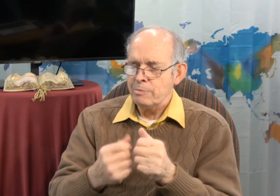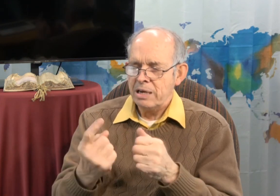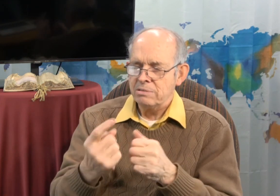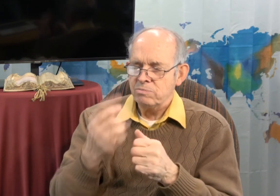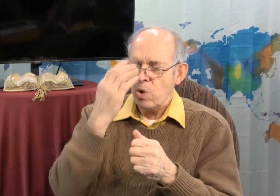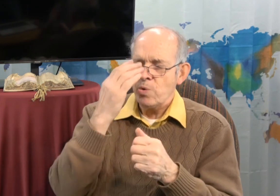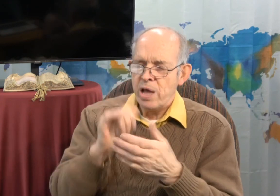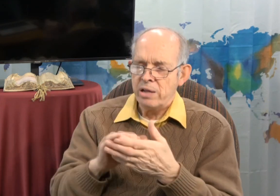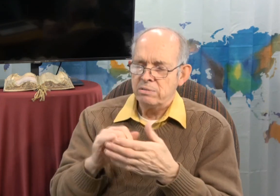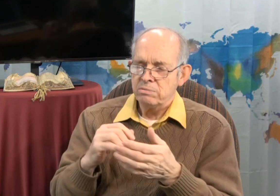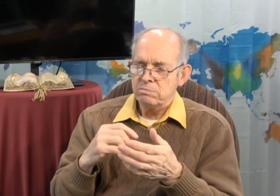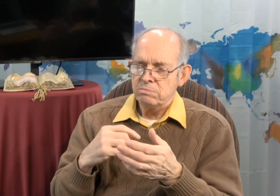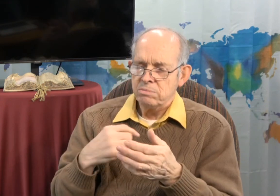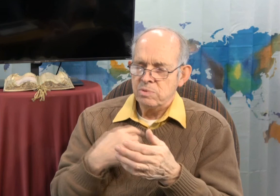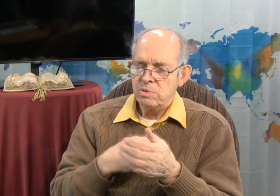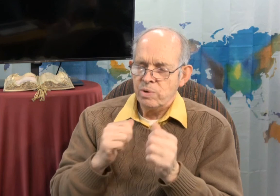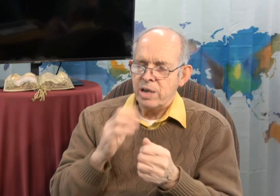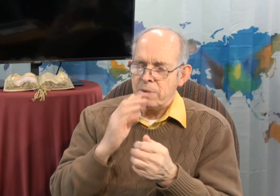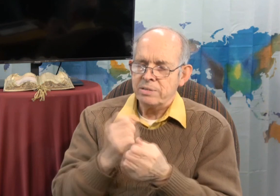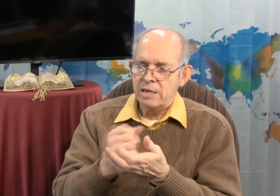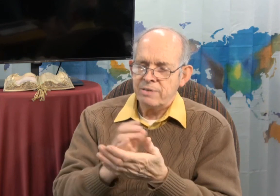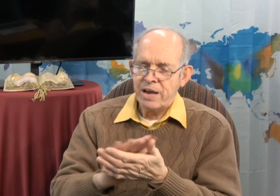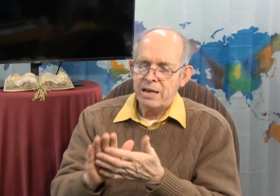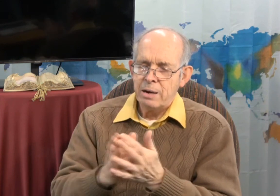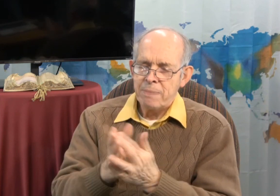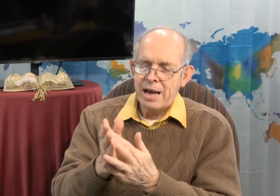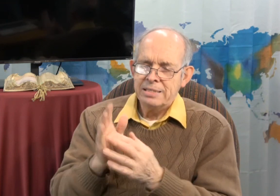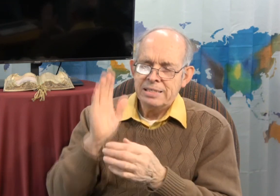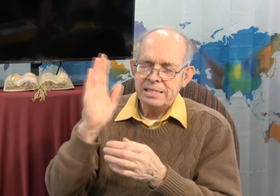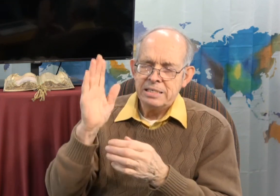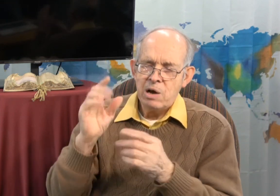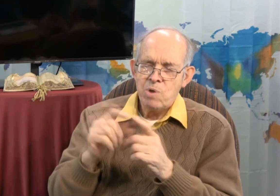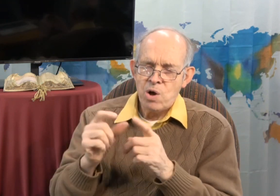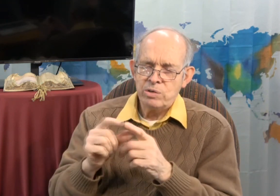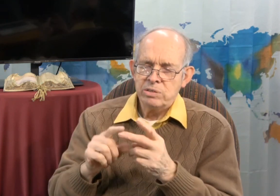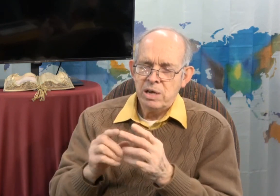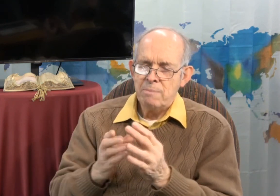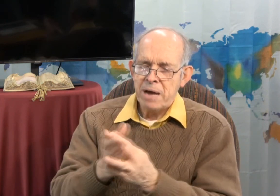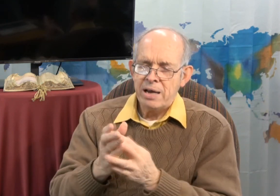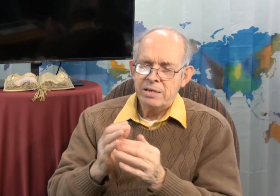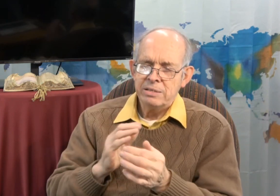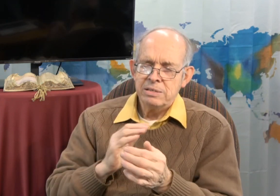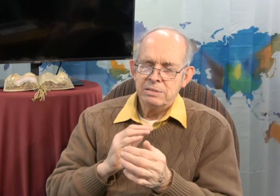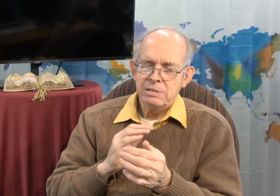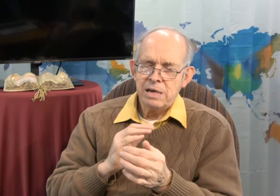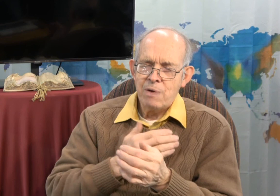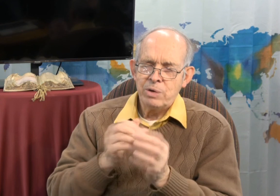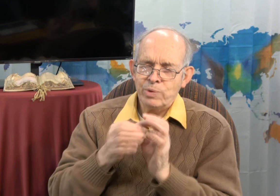Everybody know that we can be justified by His word, by our